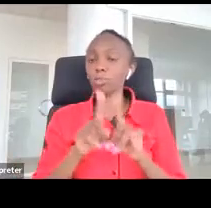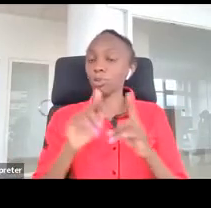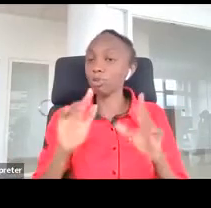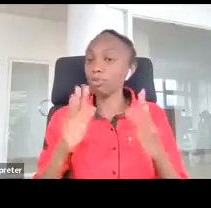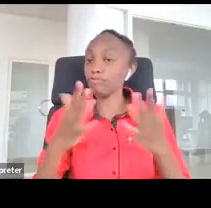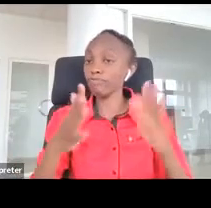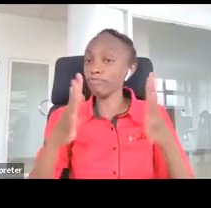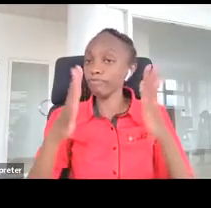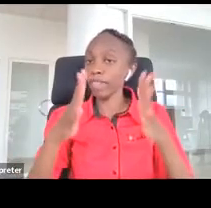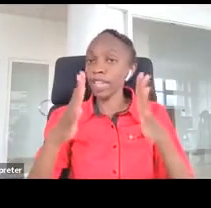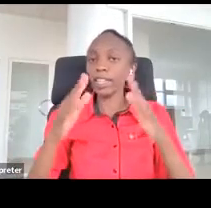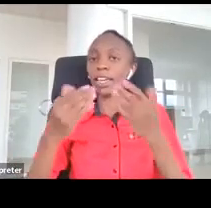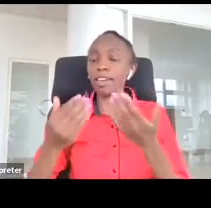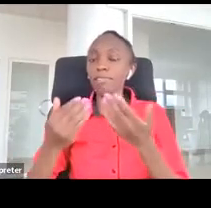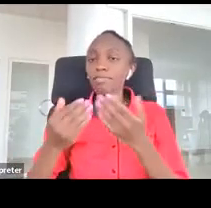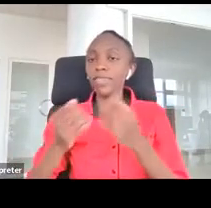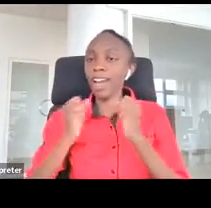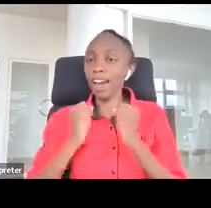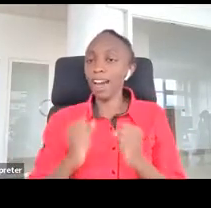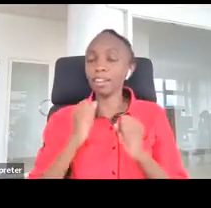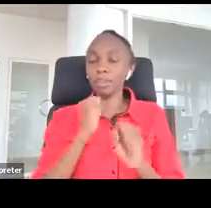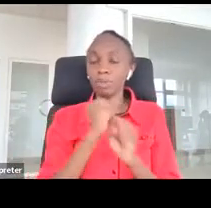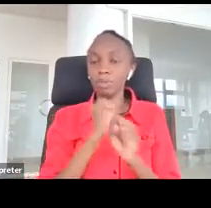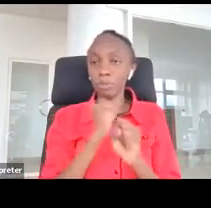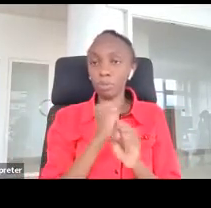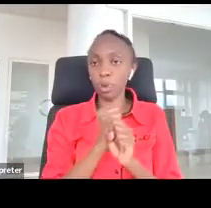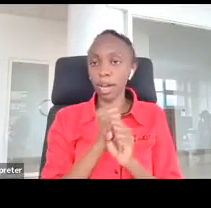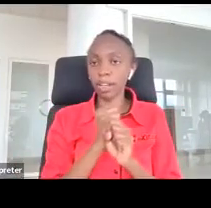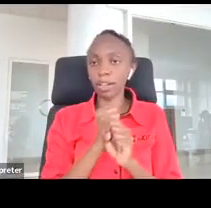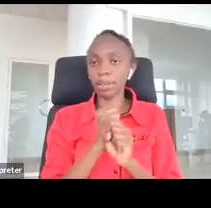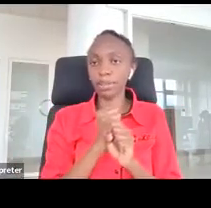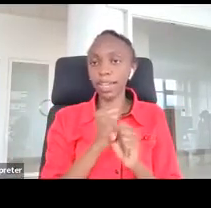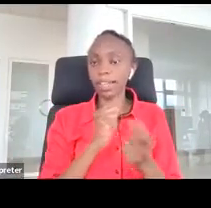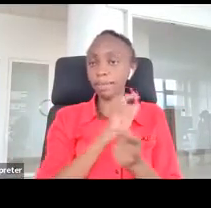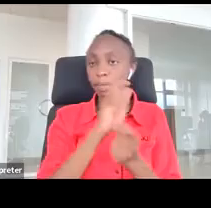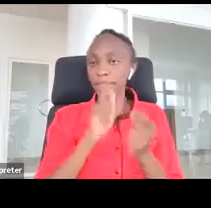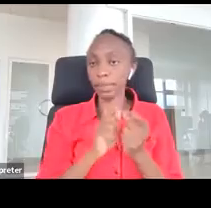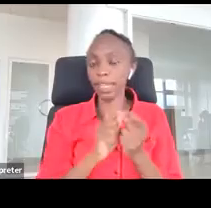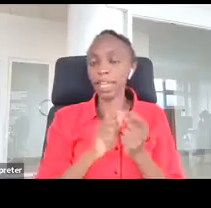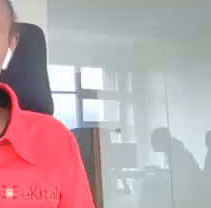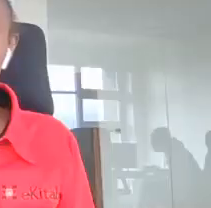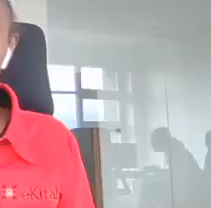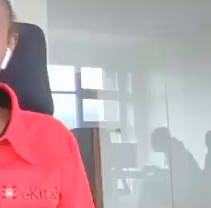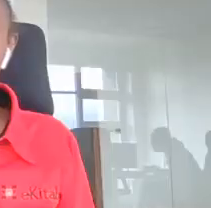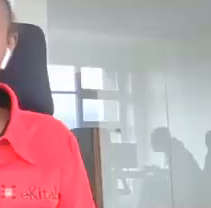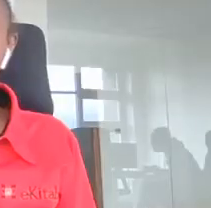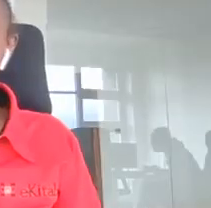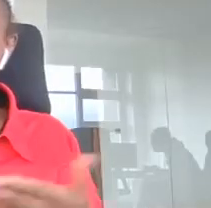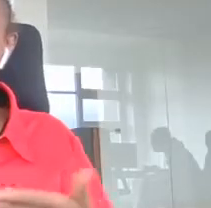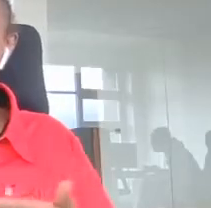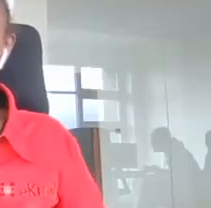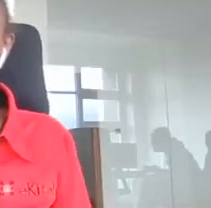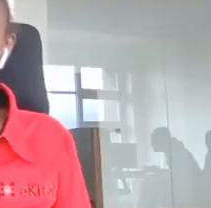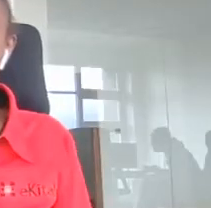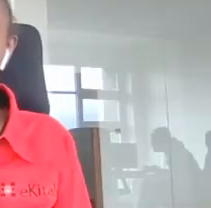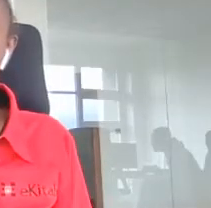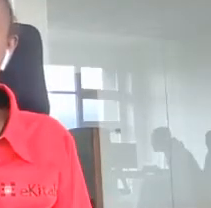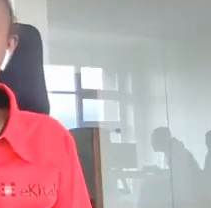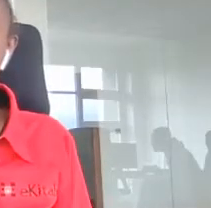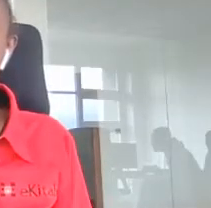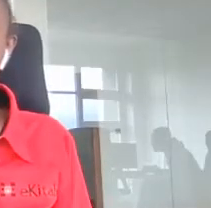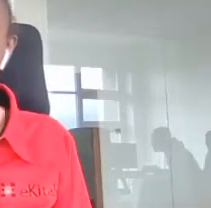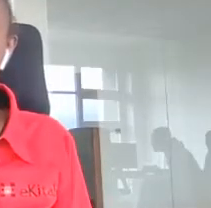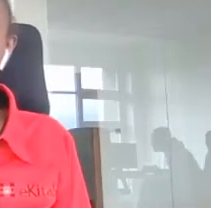hard work they have been doing, especially during this COVID season. So because of that, we